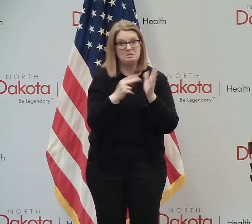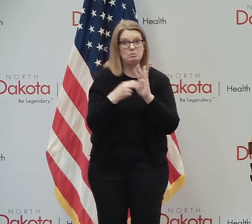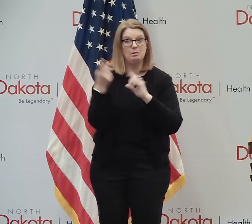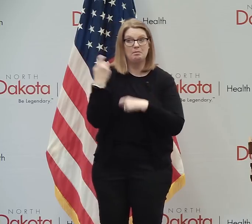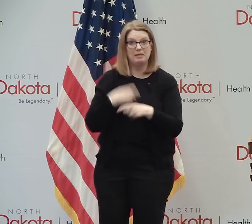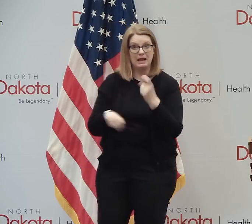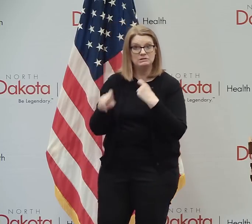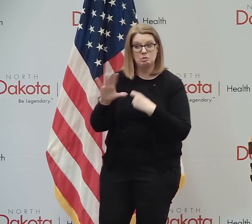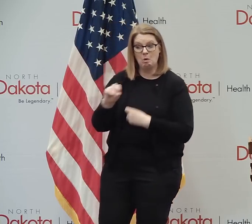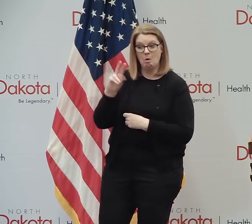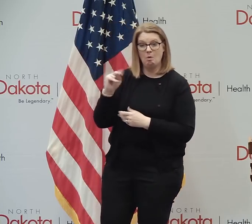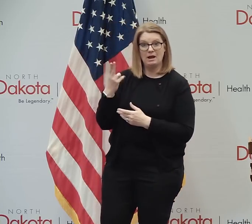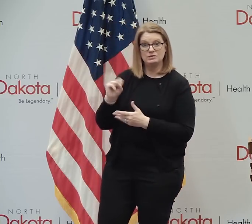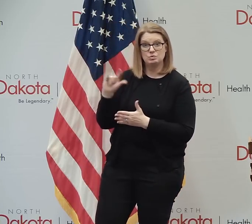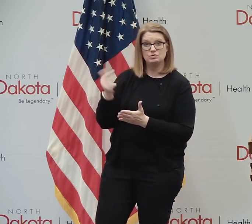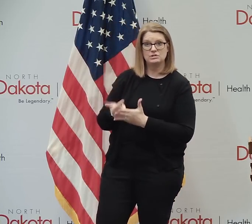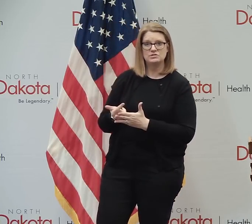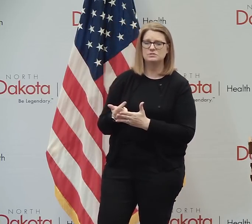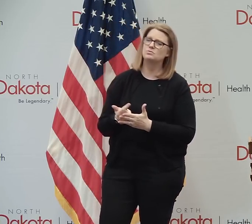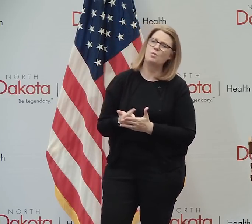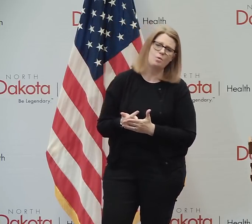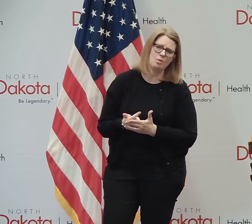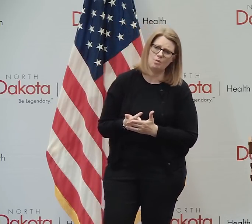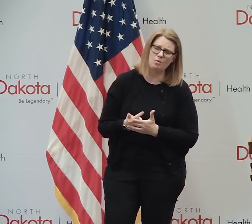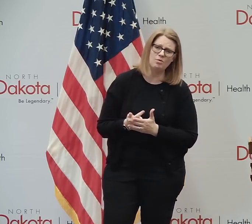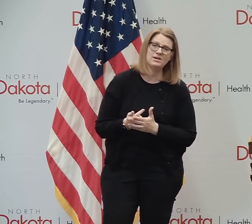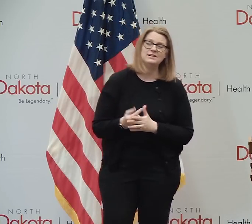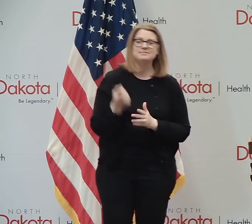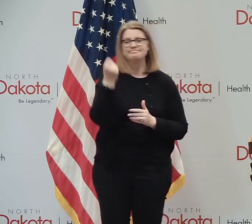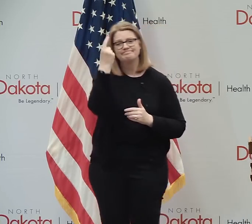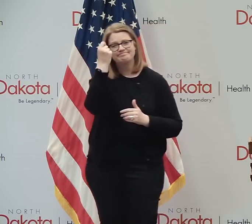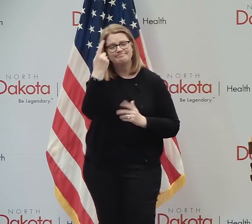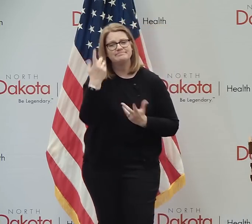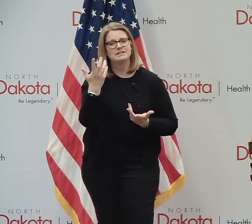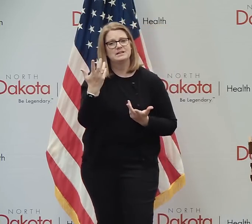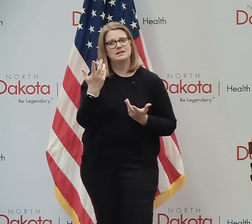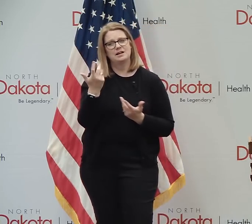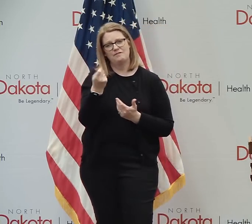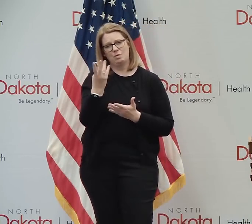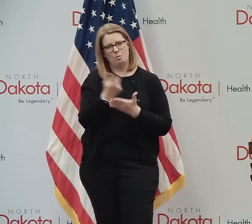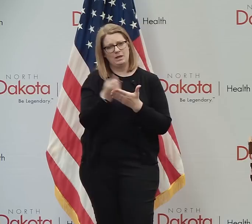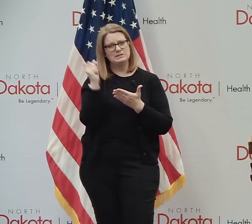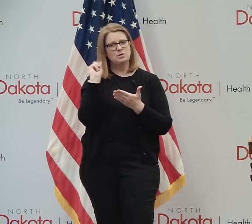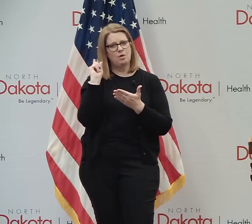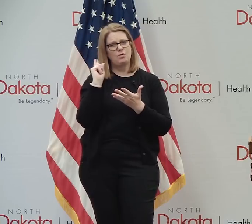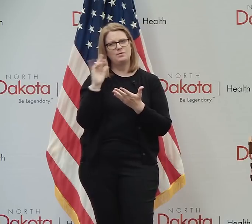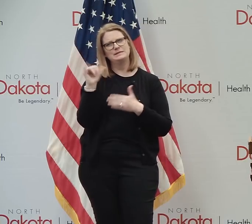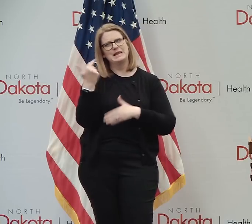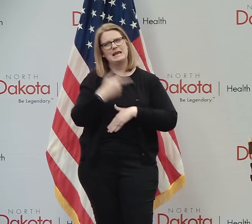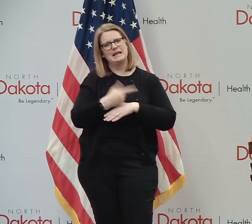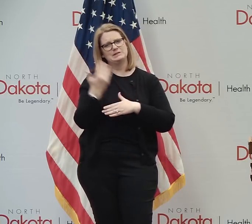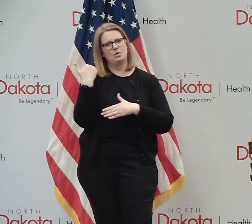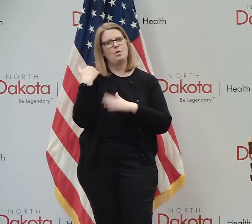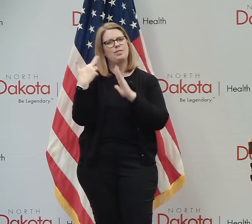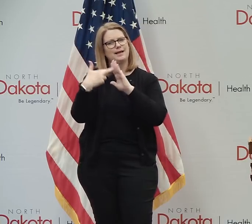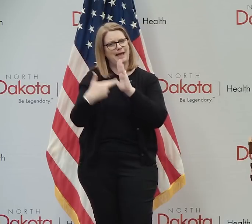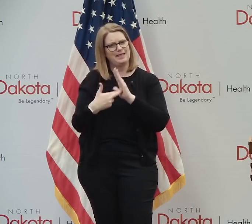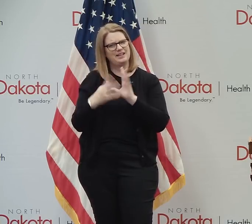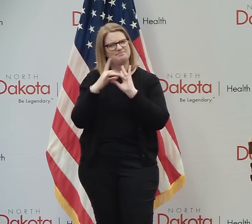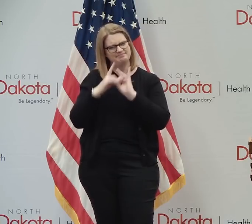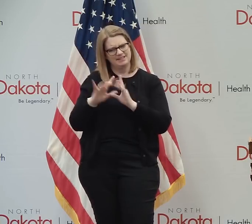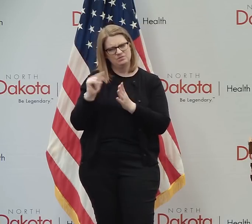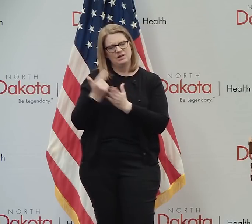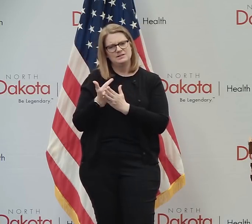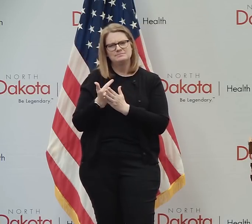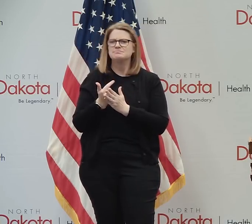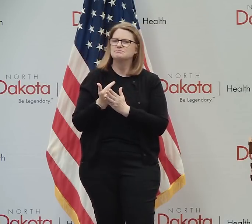high school graduations. We know that with the guidelines that we released a couple of weeks ago or about 10 days ago, we hope that there'll be